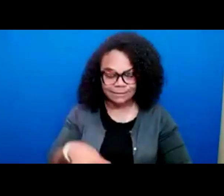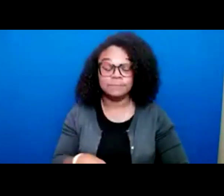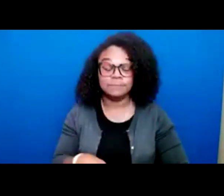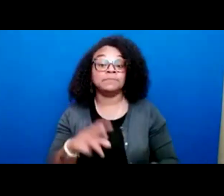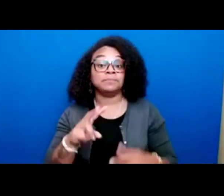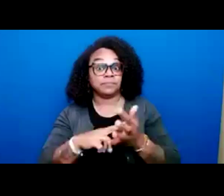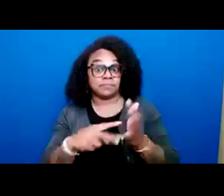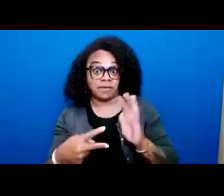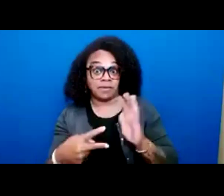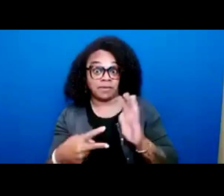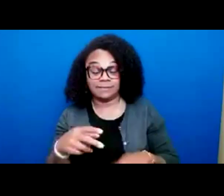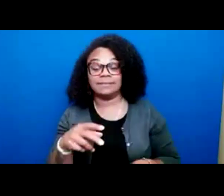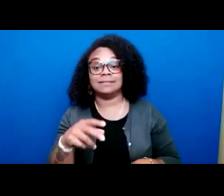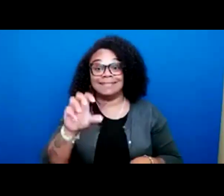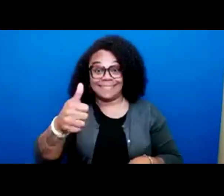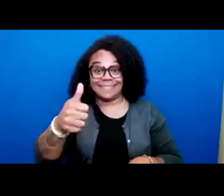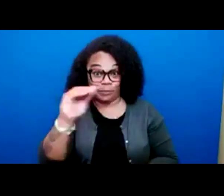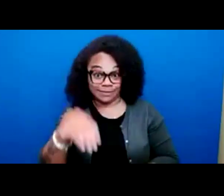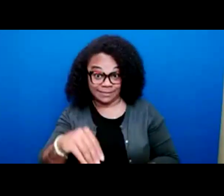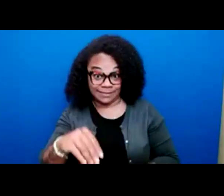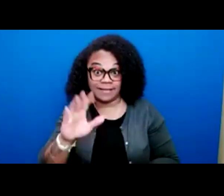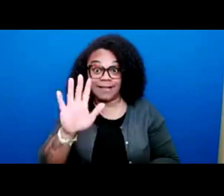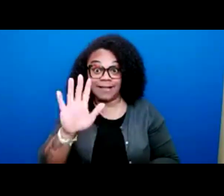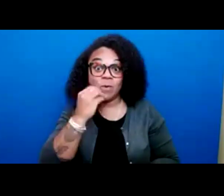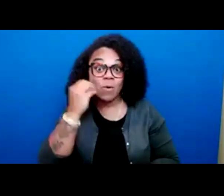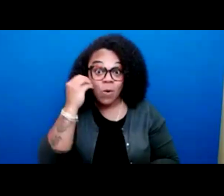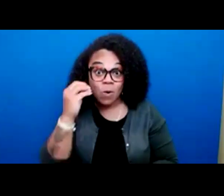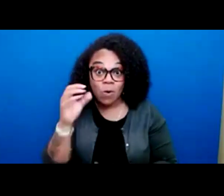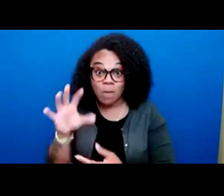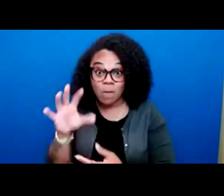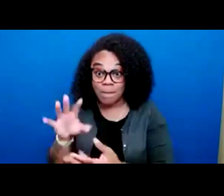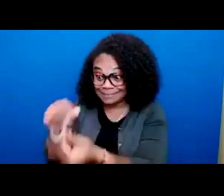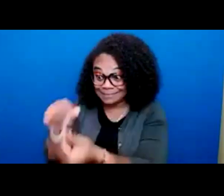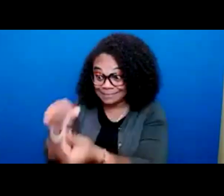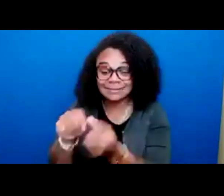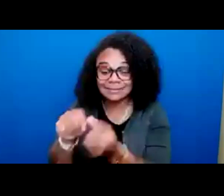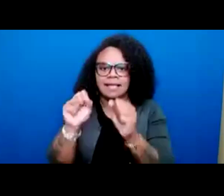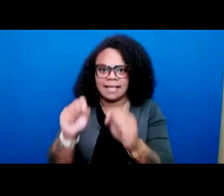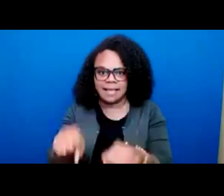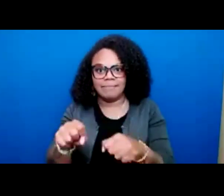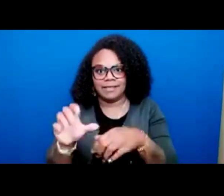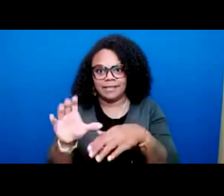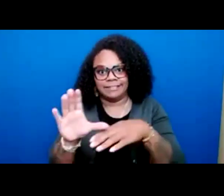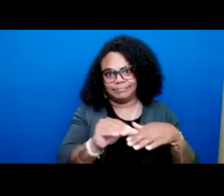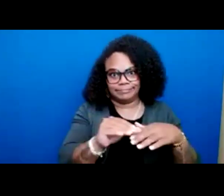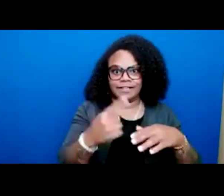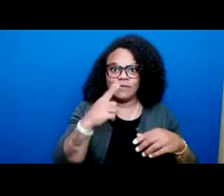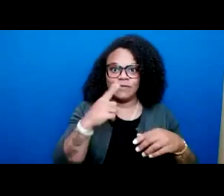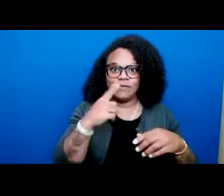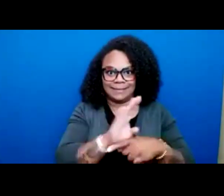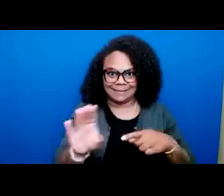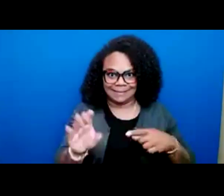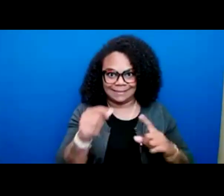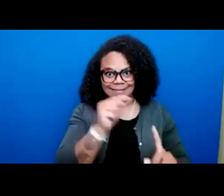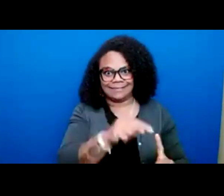that 10% of your home expenses can be allocated towards the business. And this is where